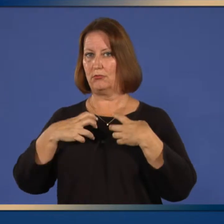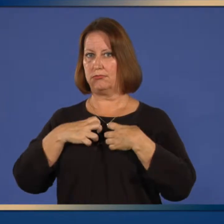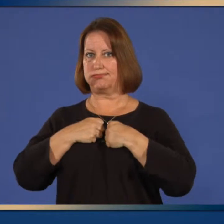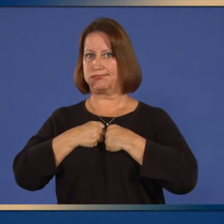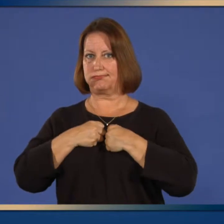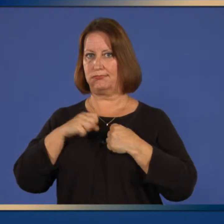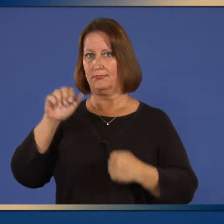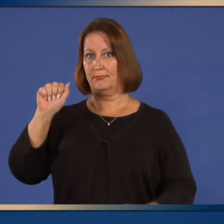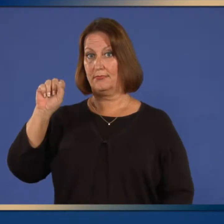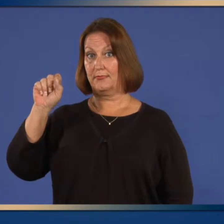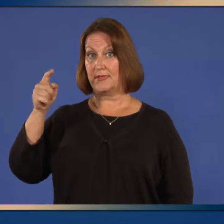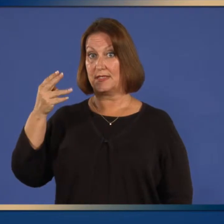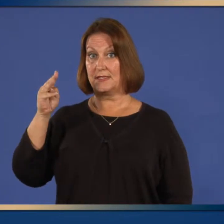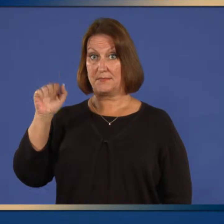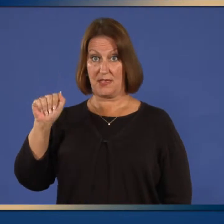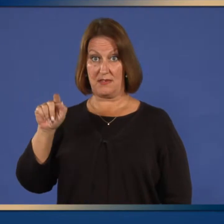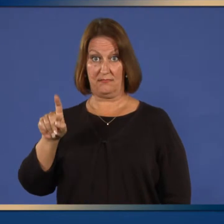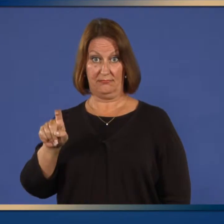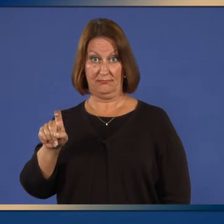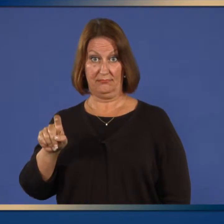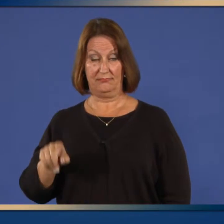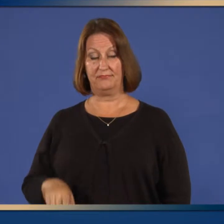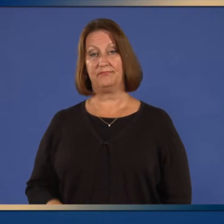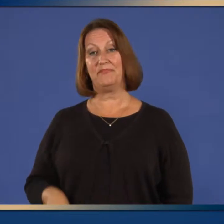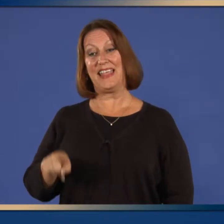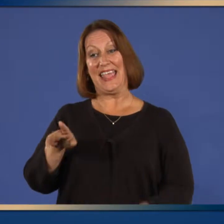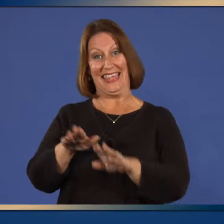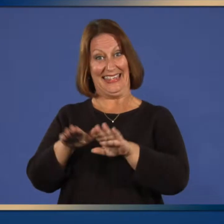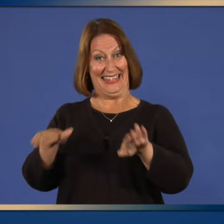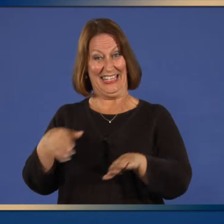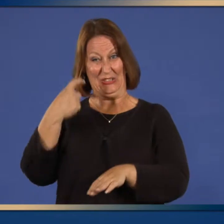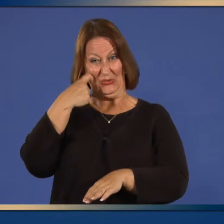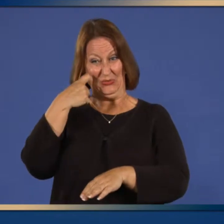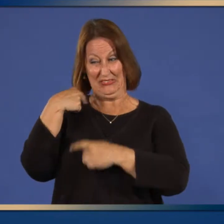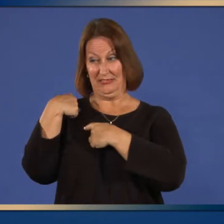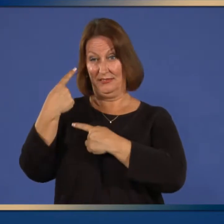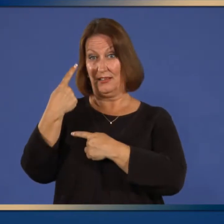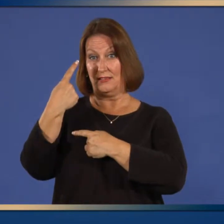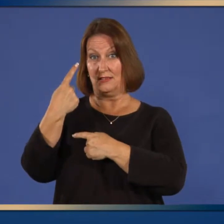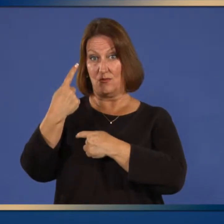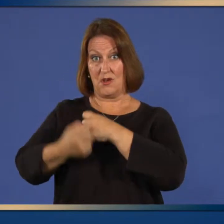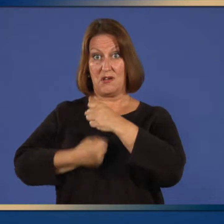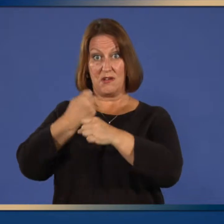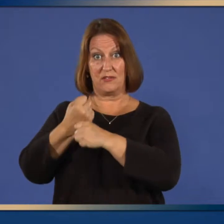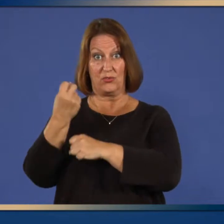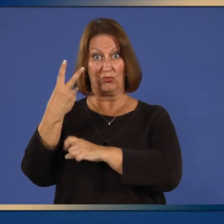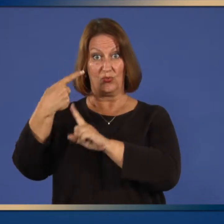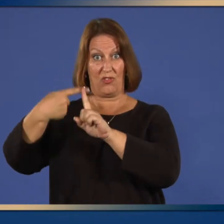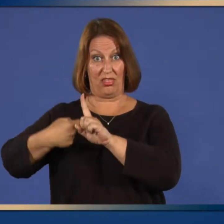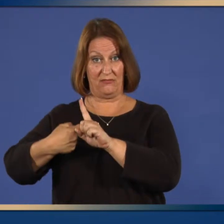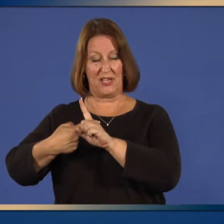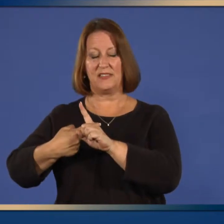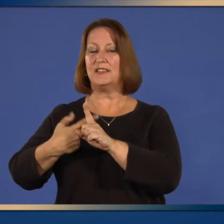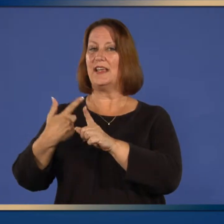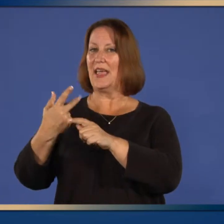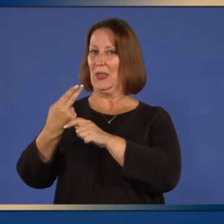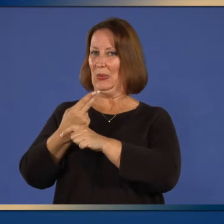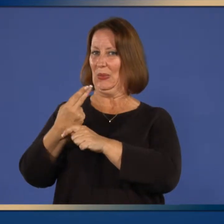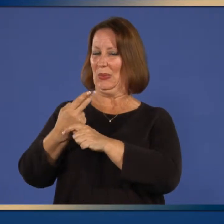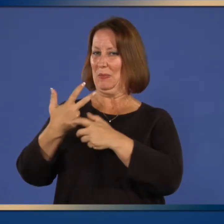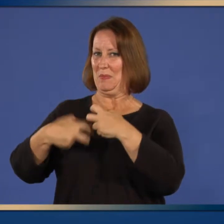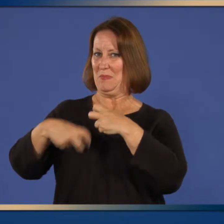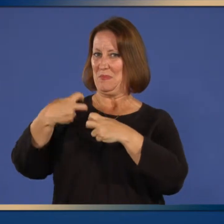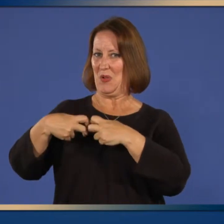Children who have had a wheezing episode within the past 12 months should not be given the live attenuated